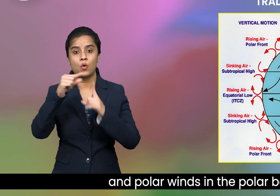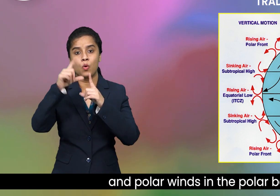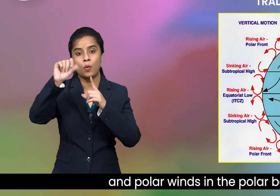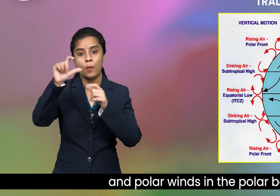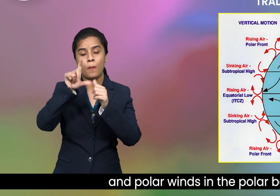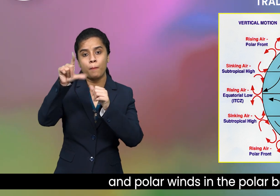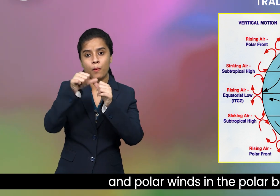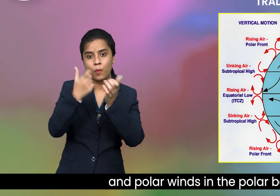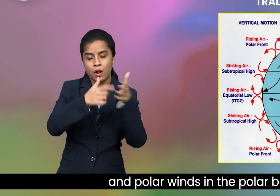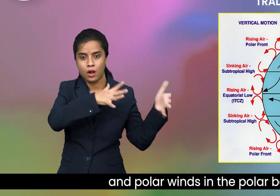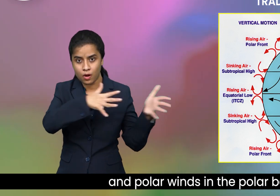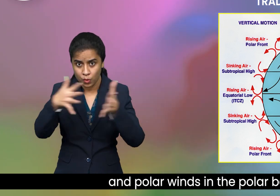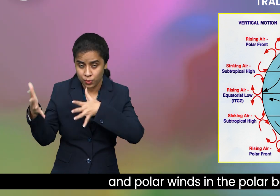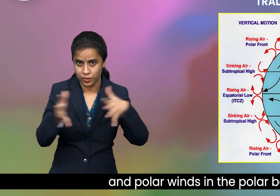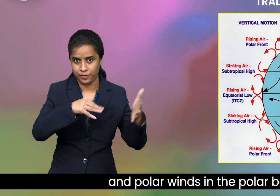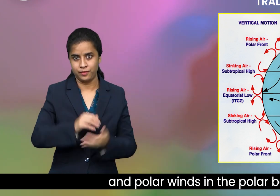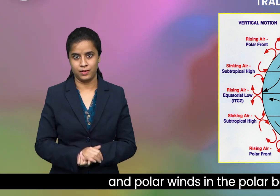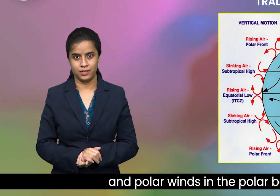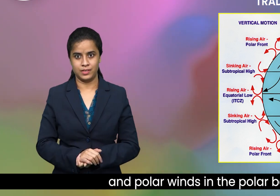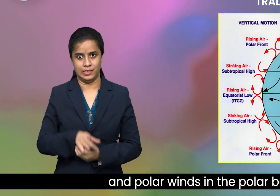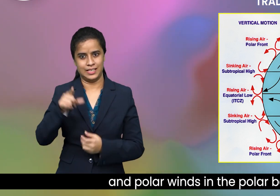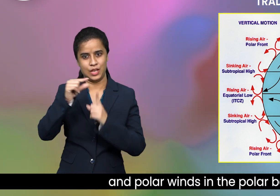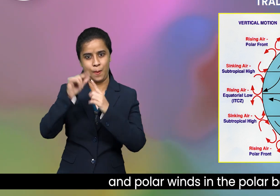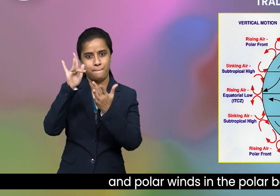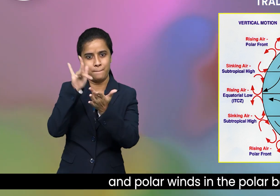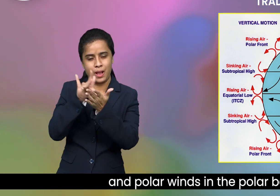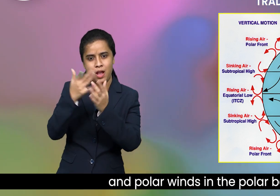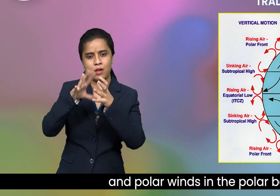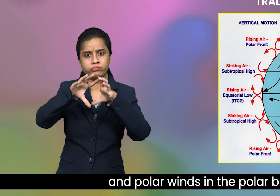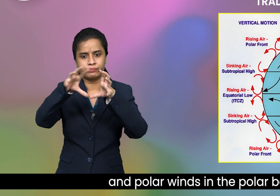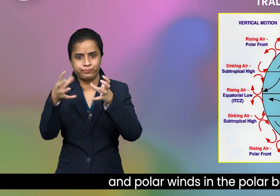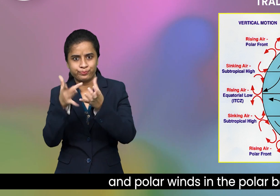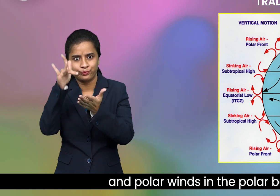And polar winds in the polar belt.